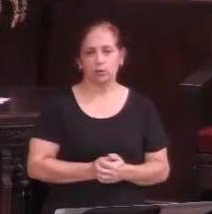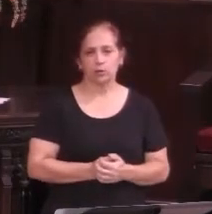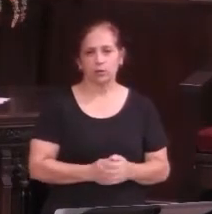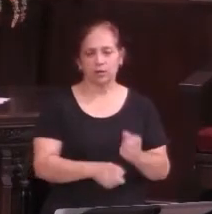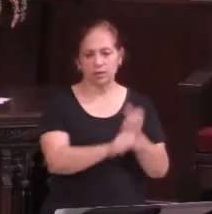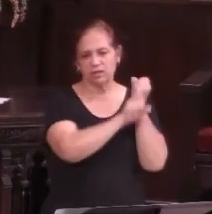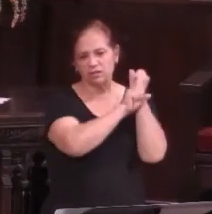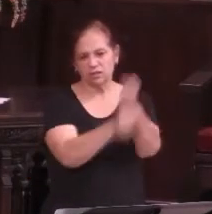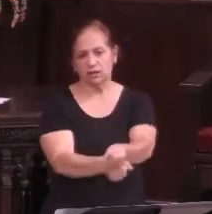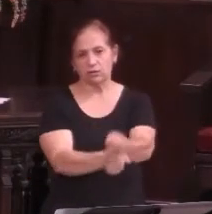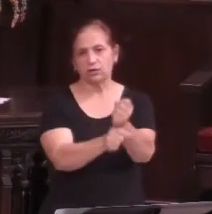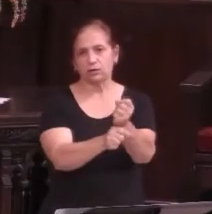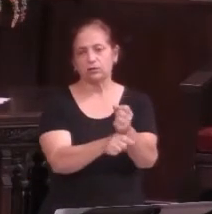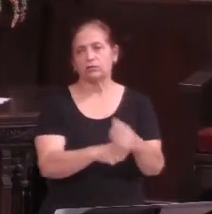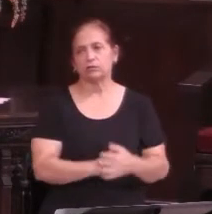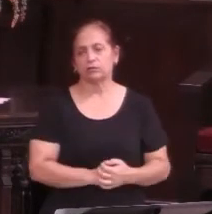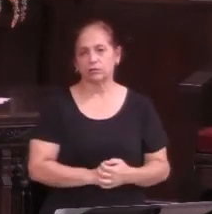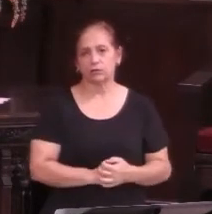striking,